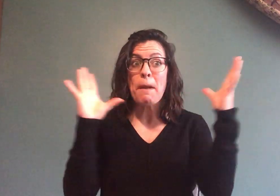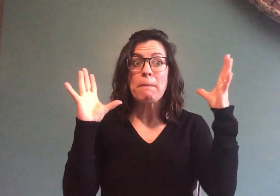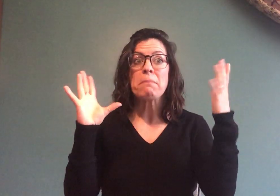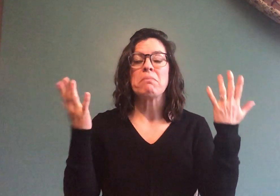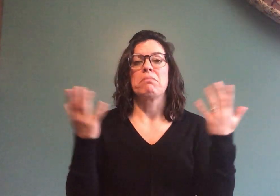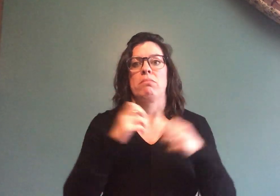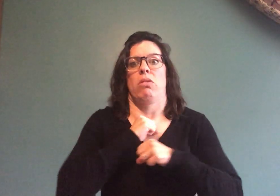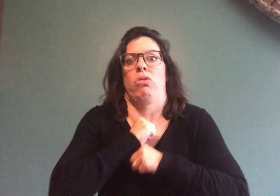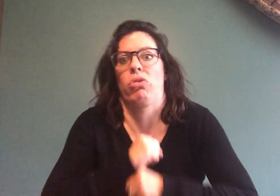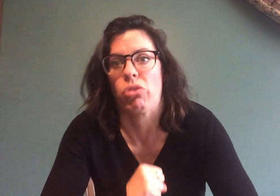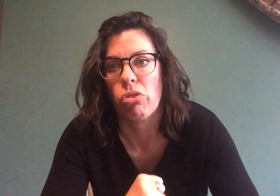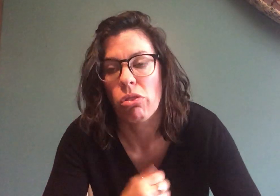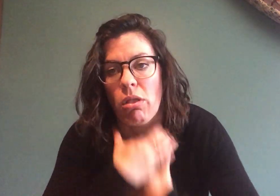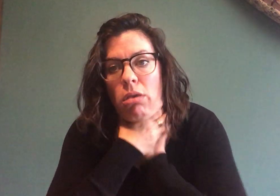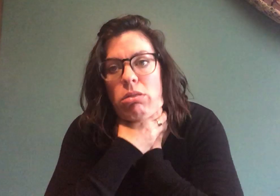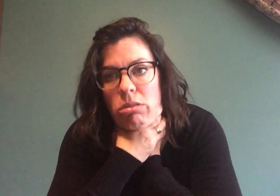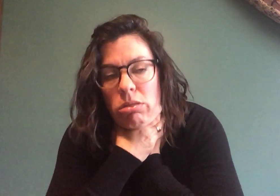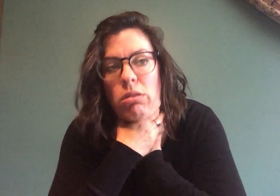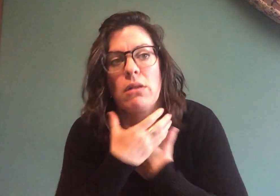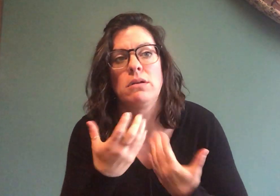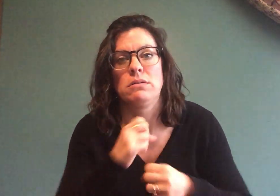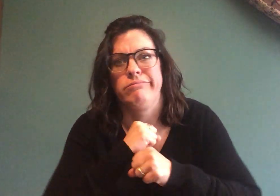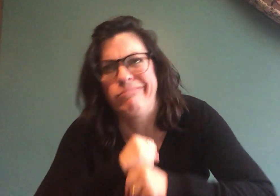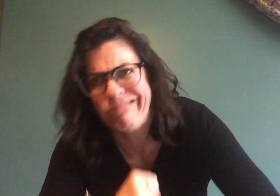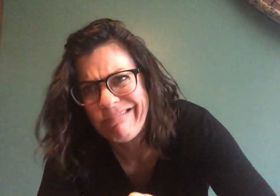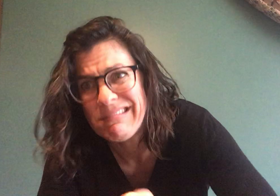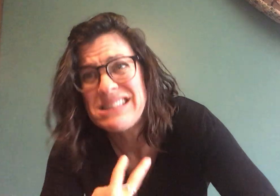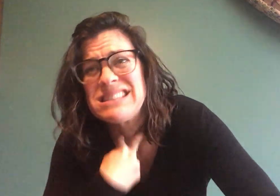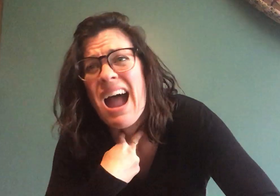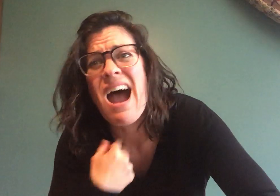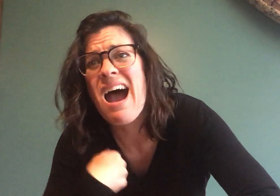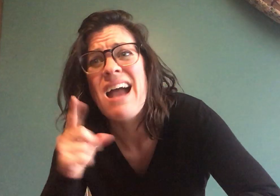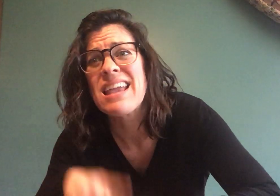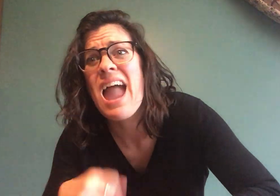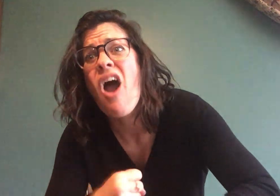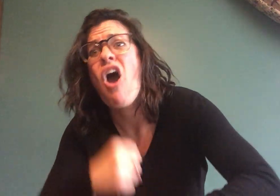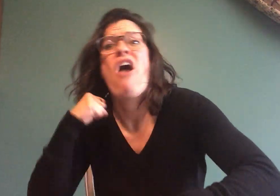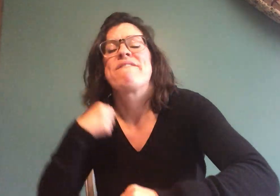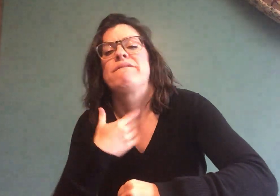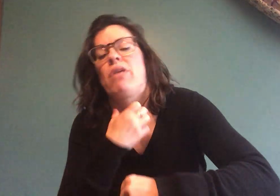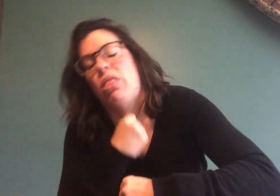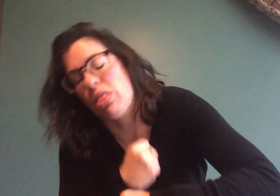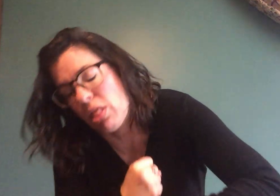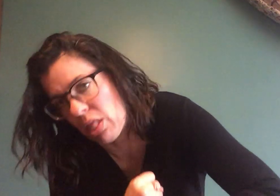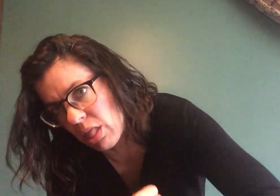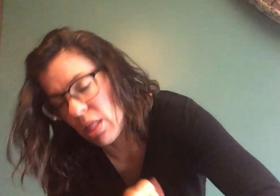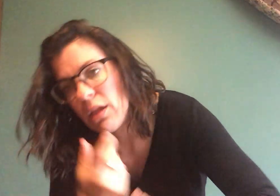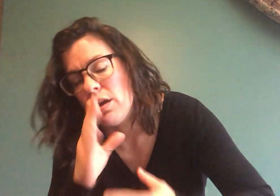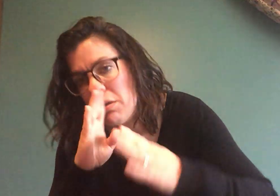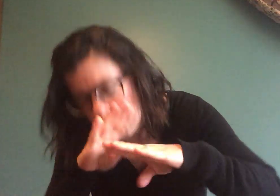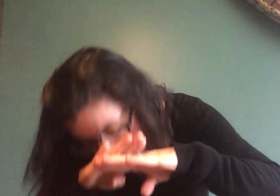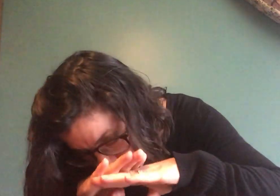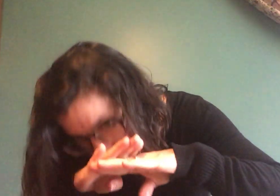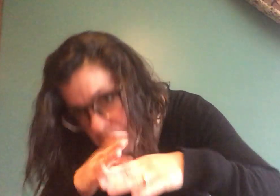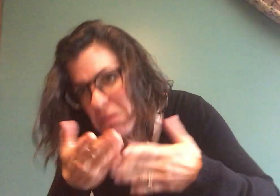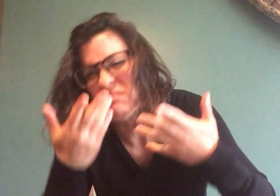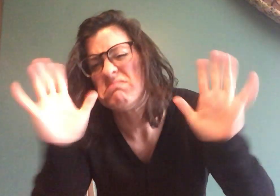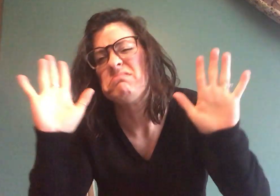death? Anybody? No. Sam? Malachi? No. That's what I thought. Nobody wants to choke to death. Okay? So